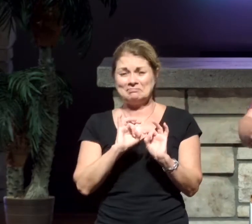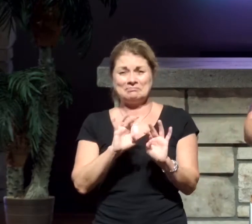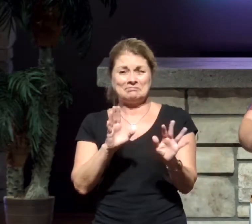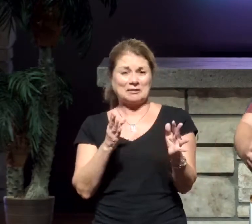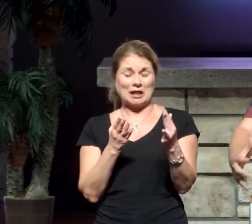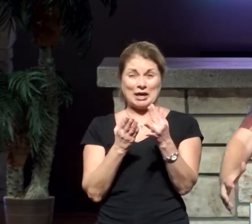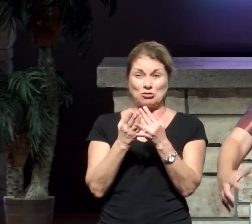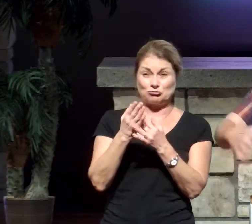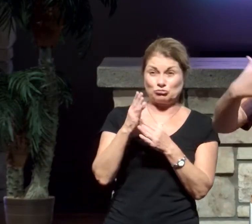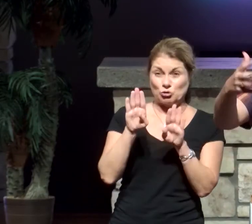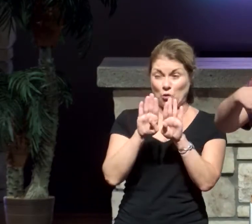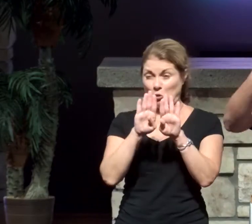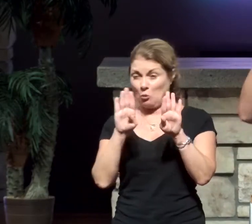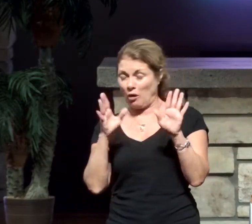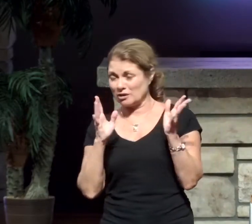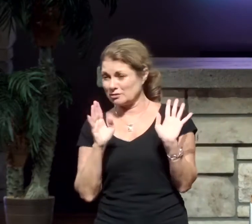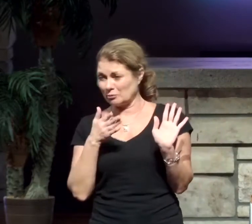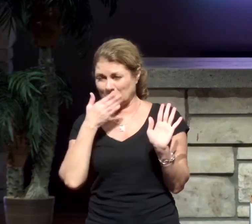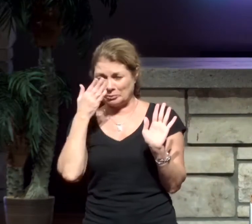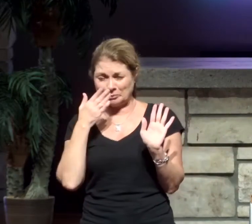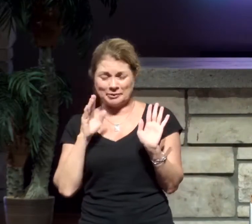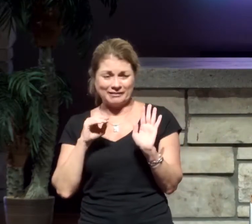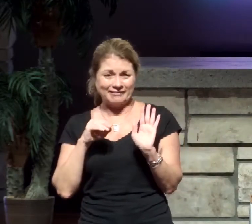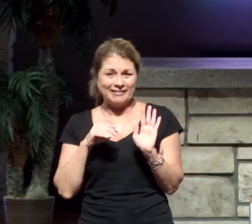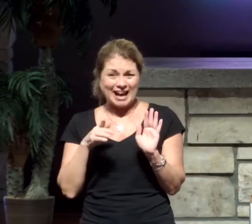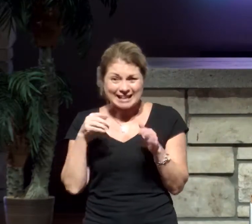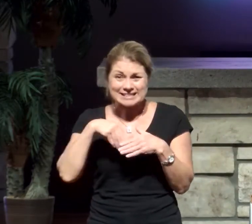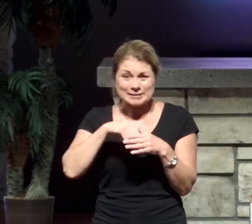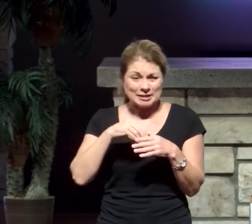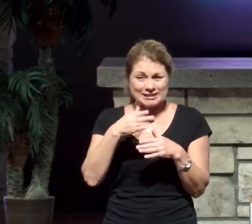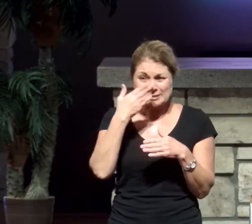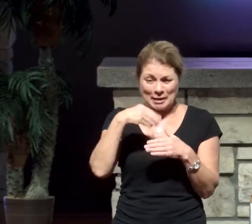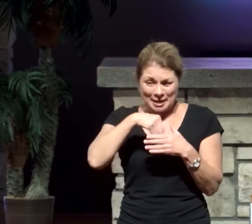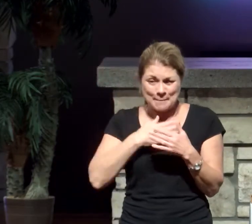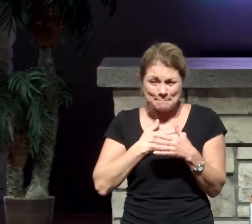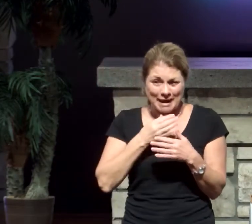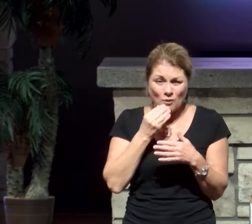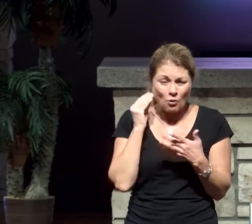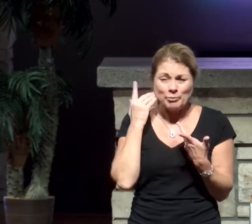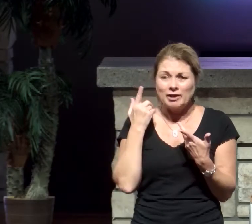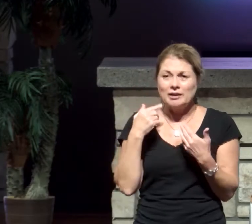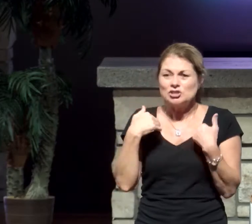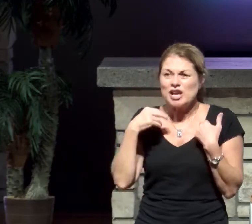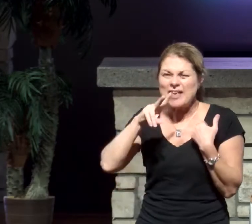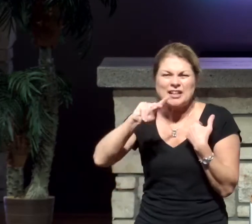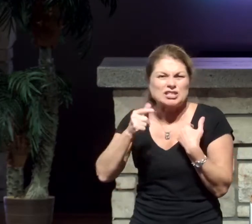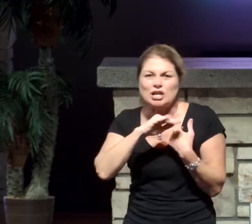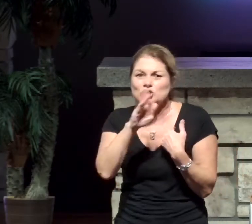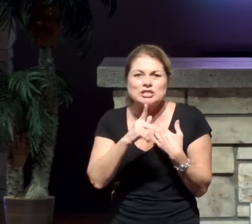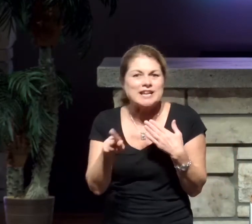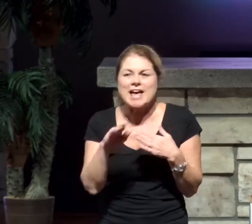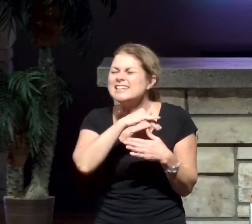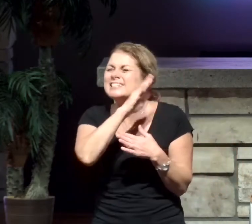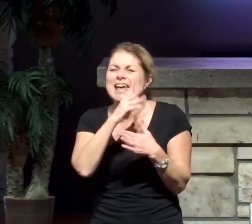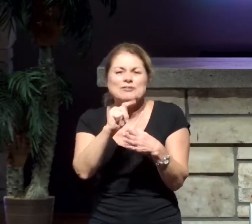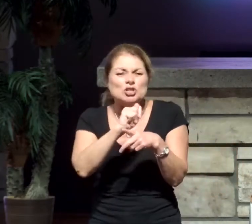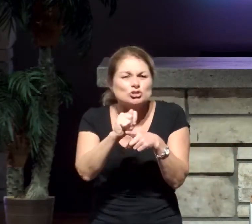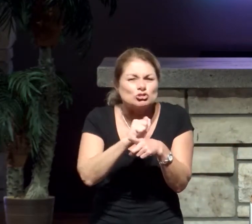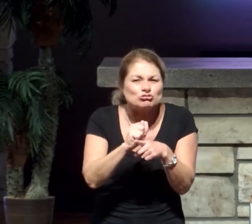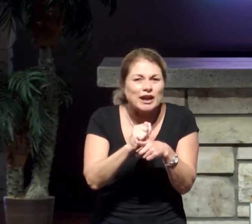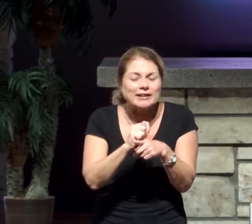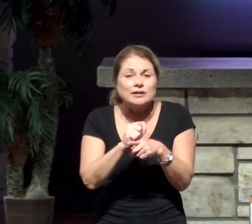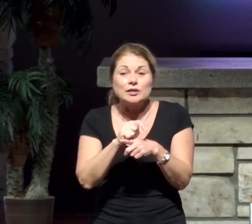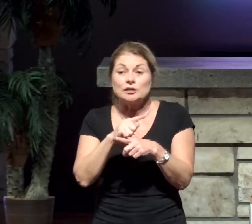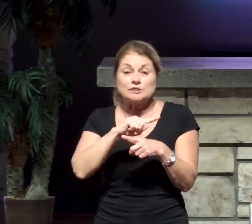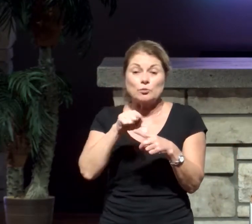through the walls of our stairwell and it would come up into our house from time to time. She had this dog that she never trained. And so when she would be gone for the day, it would